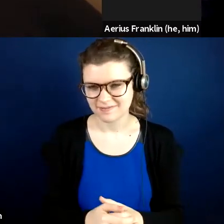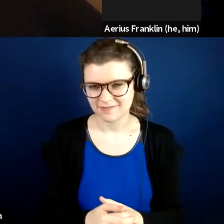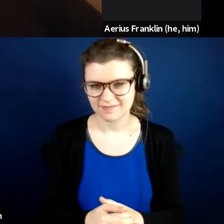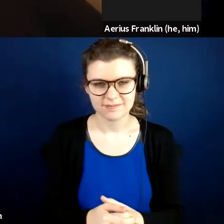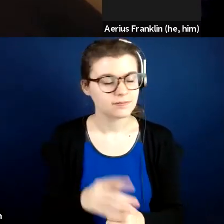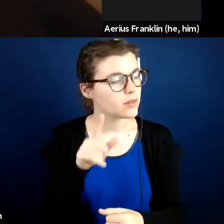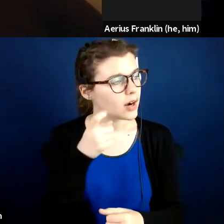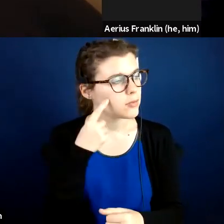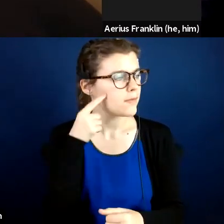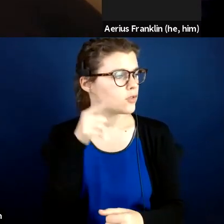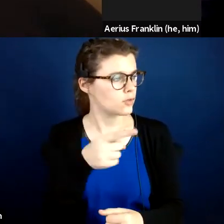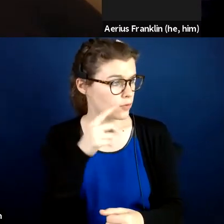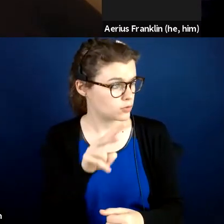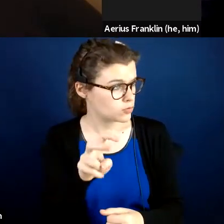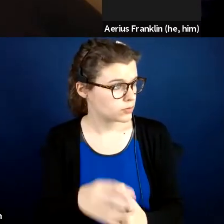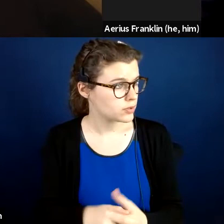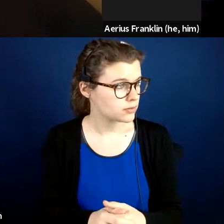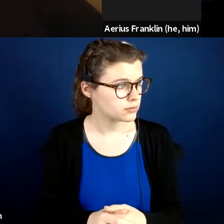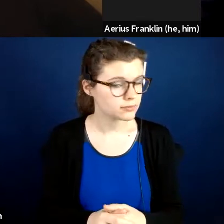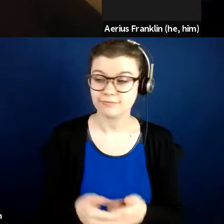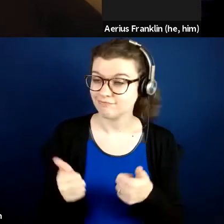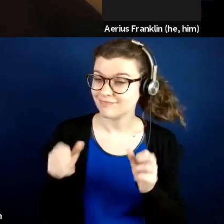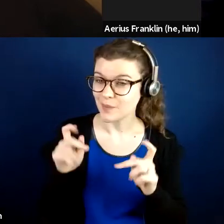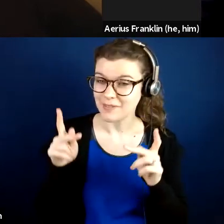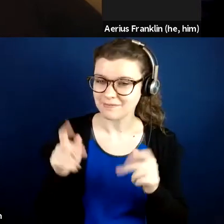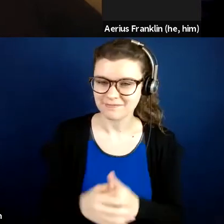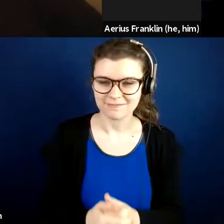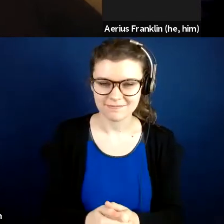Government for you for 200. Okie dokie.